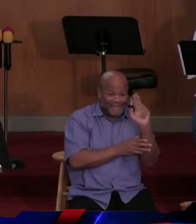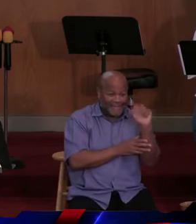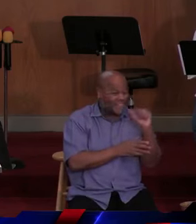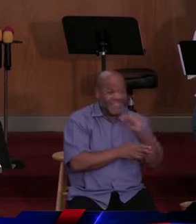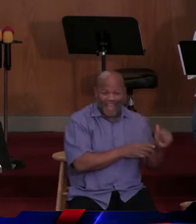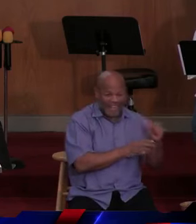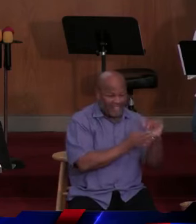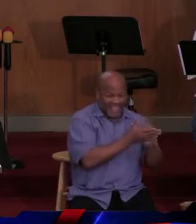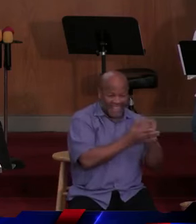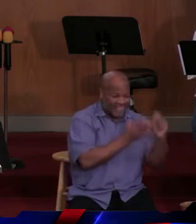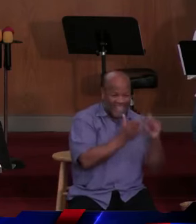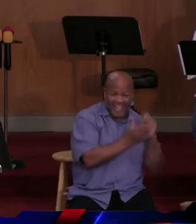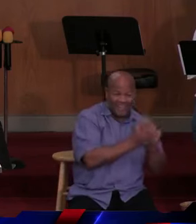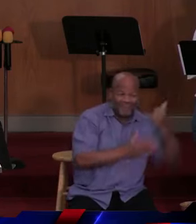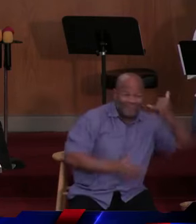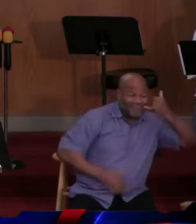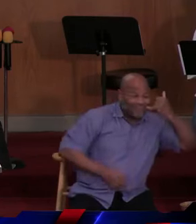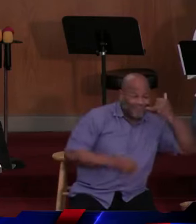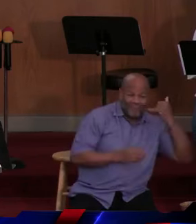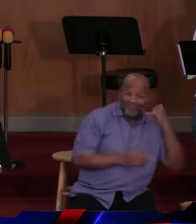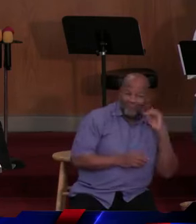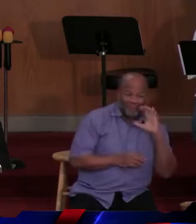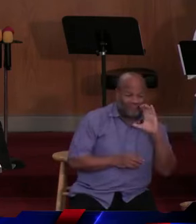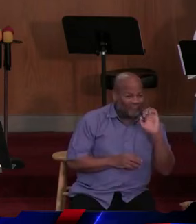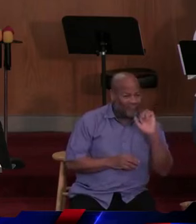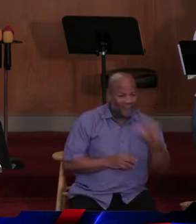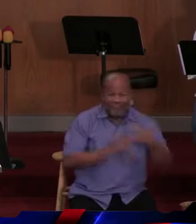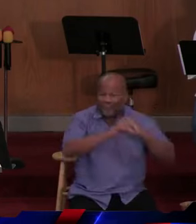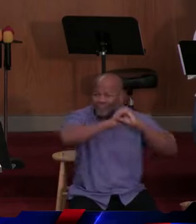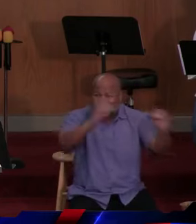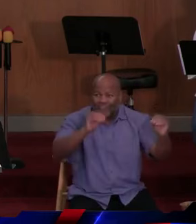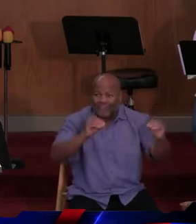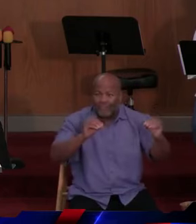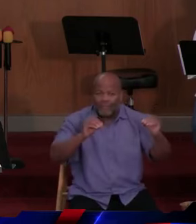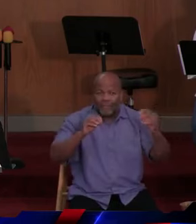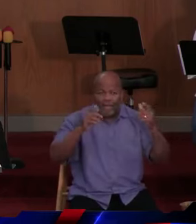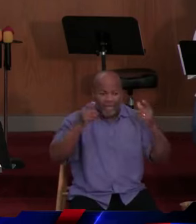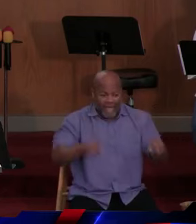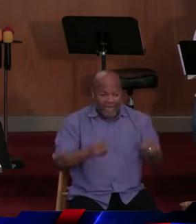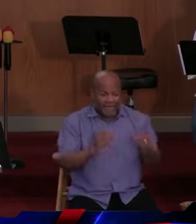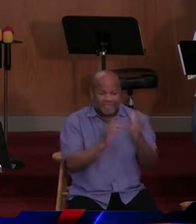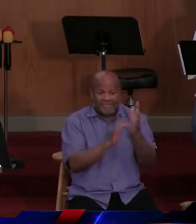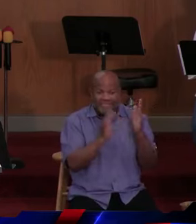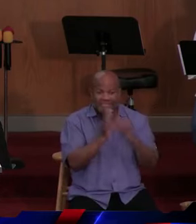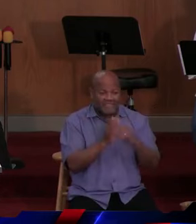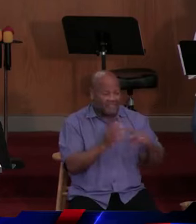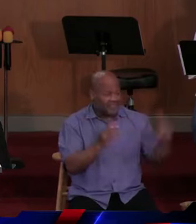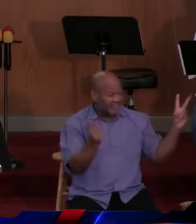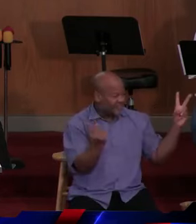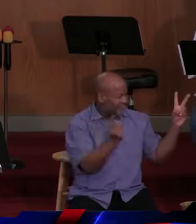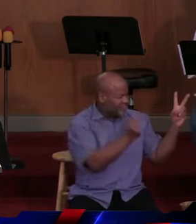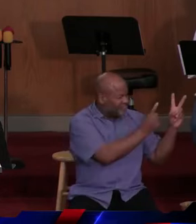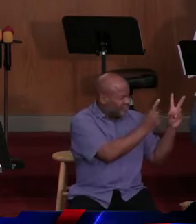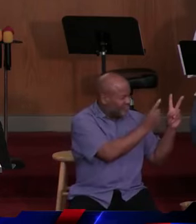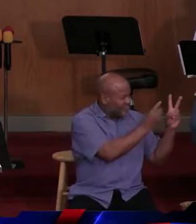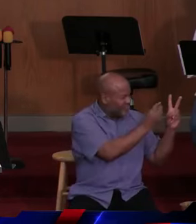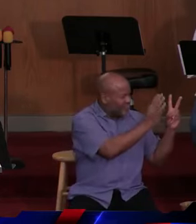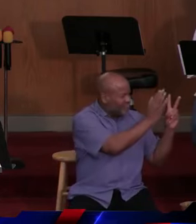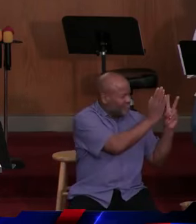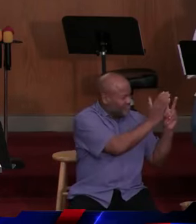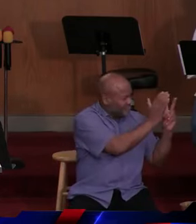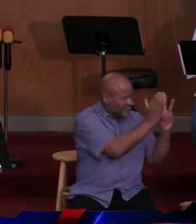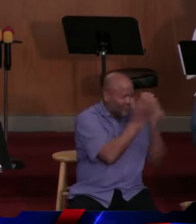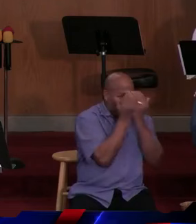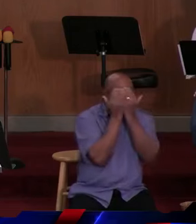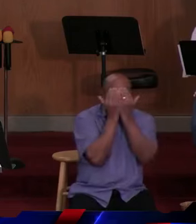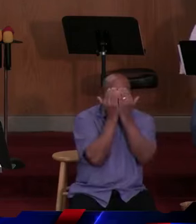me. But here it is. And he opened their eyes beyond the veil to help them see the